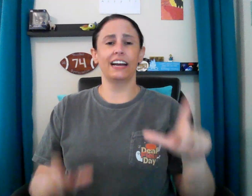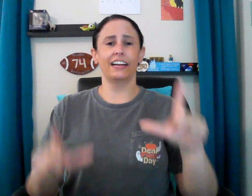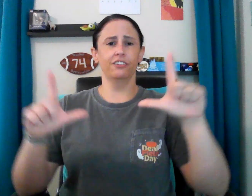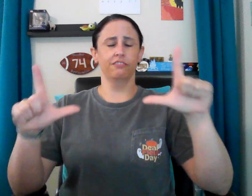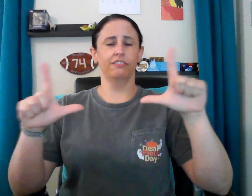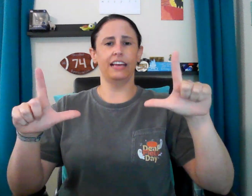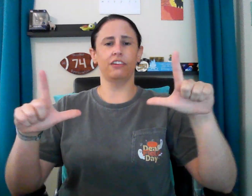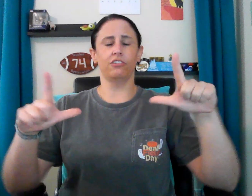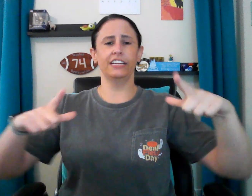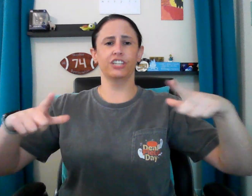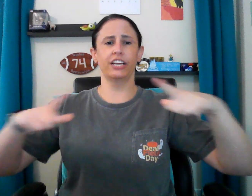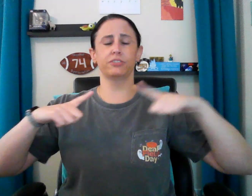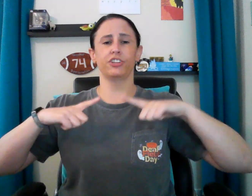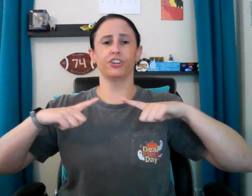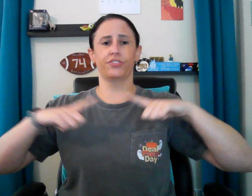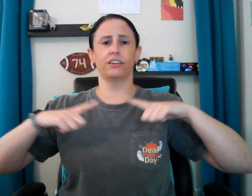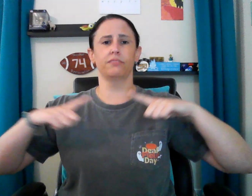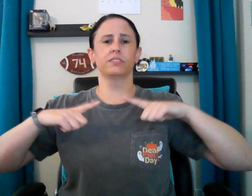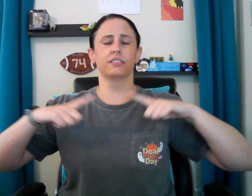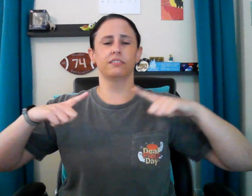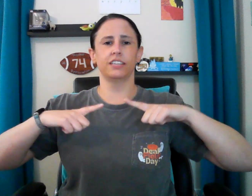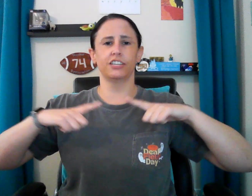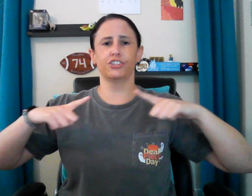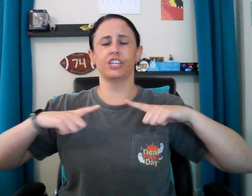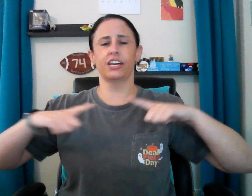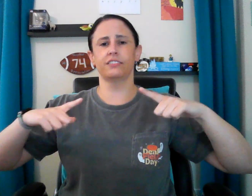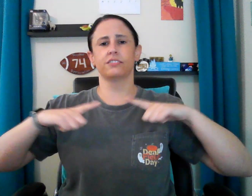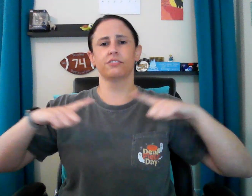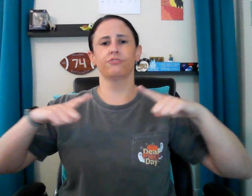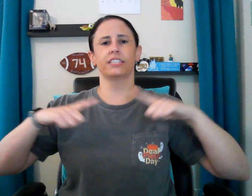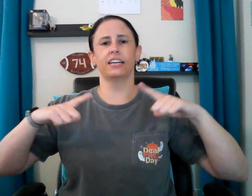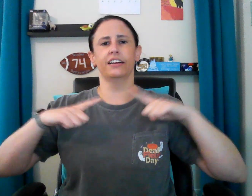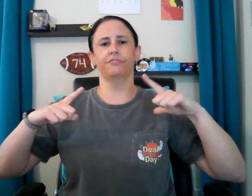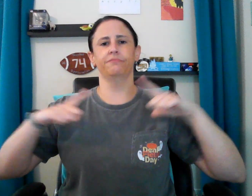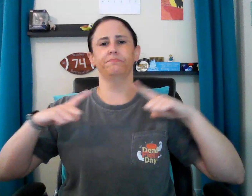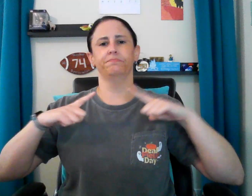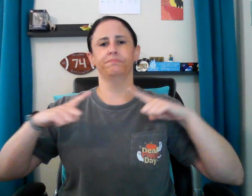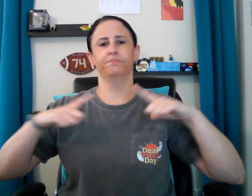Retired, L hand shapes, your thumbs touch your chest, retired.